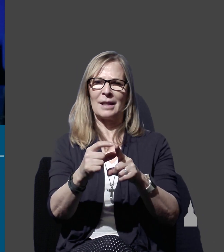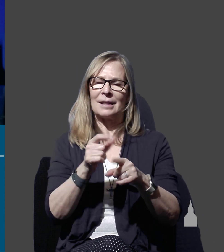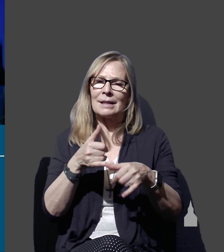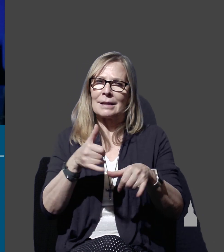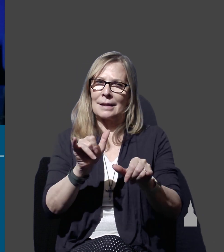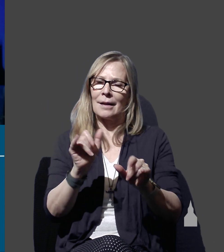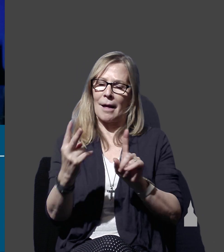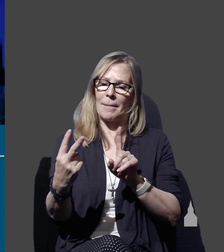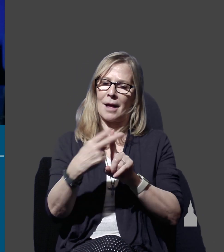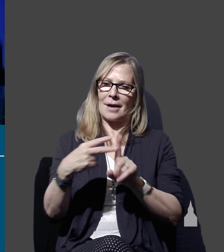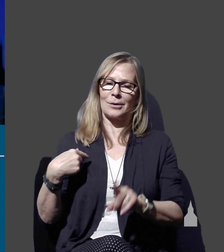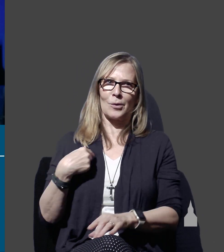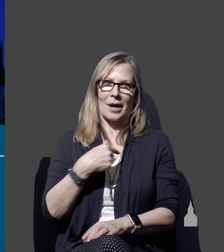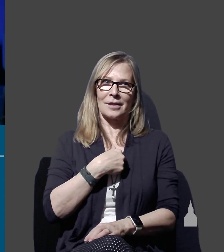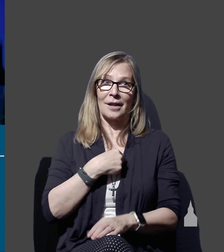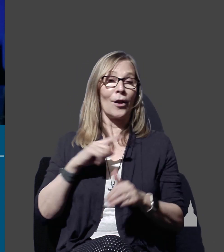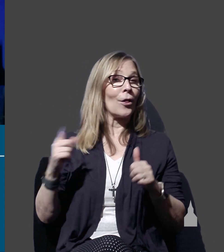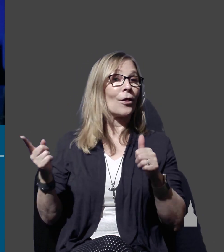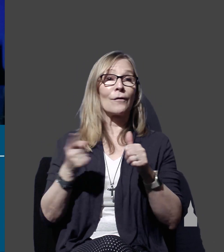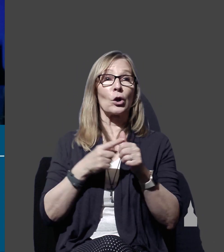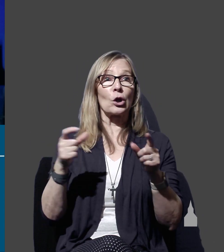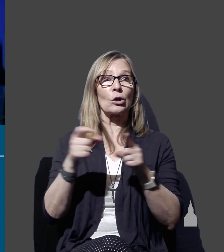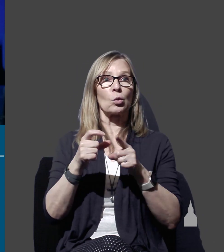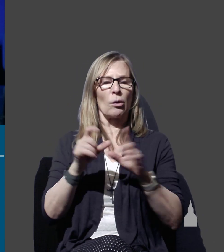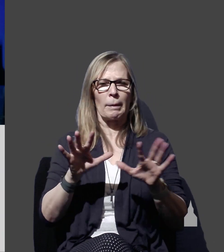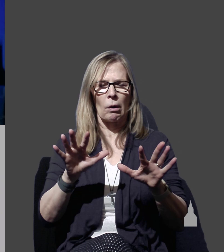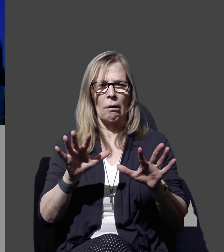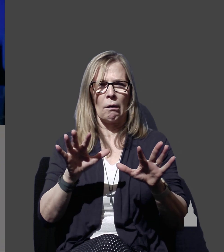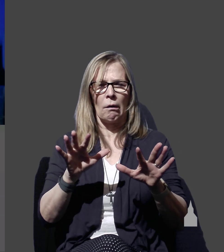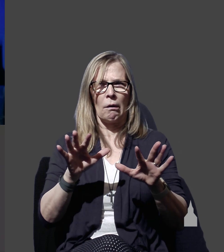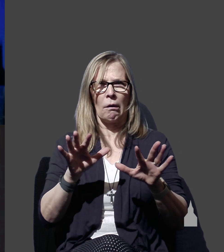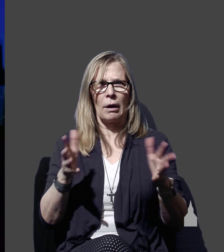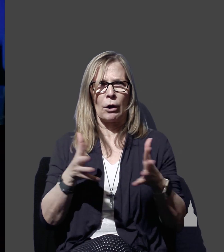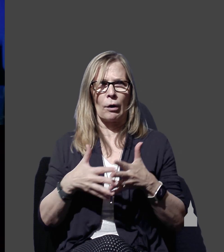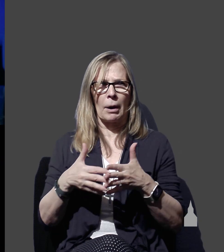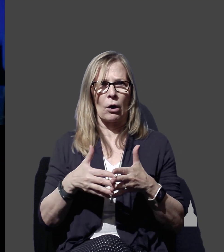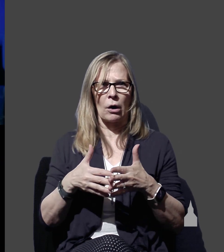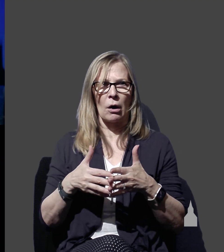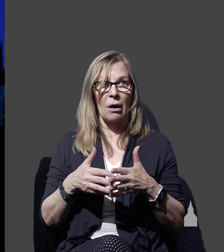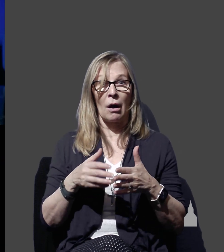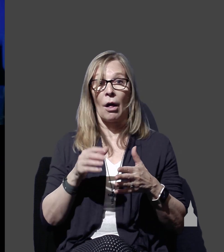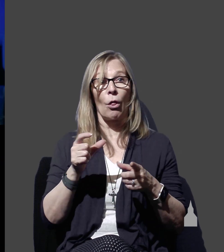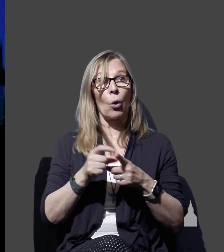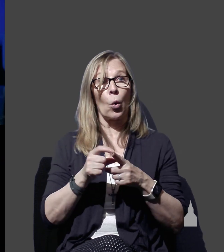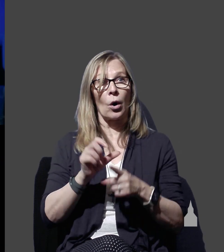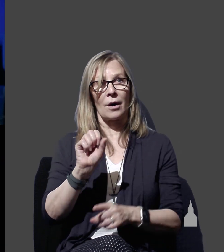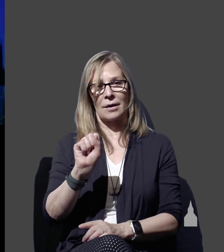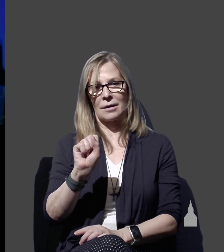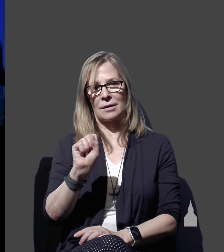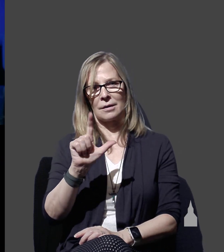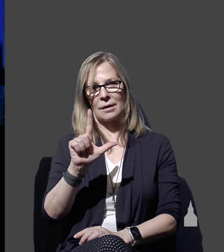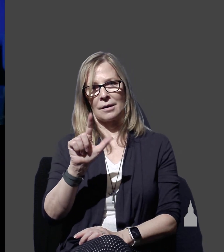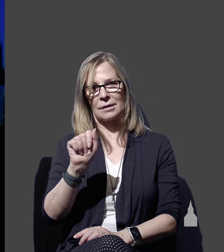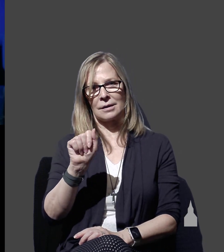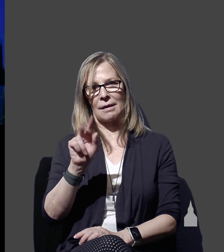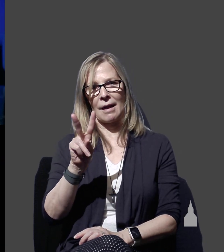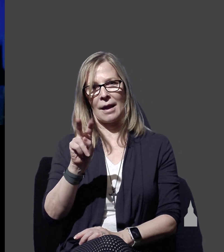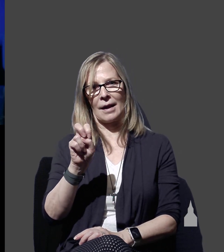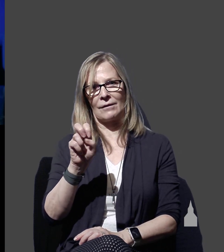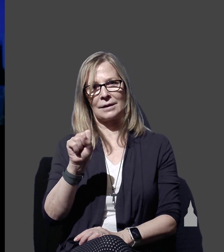to us, but the first word causes trouble for America, because we read slaves.